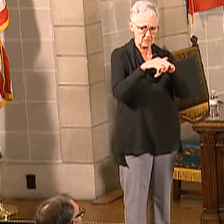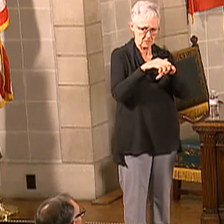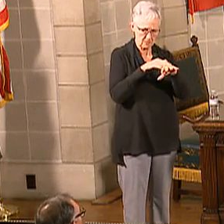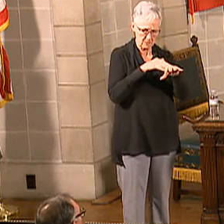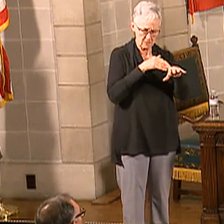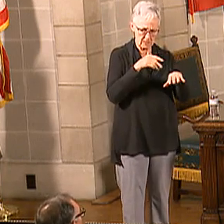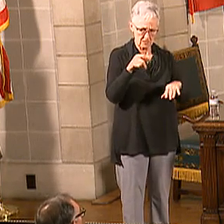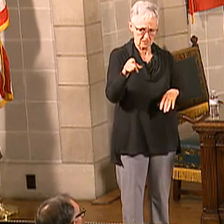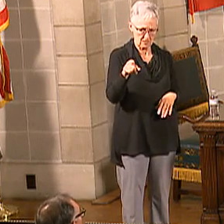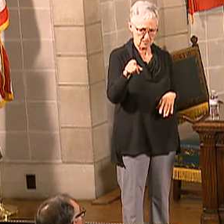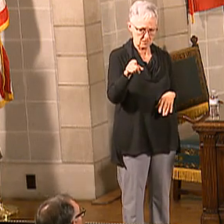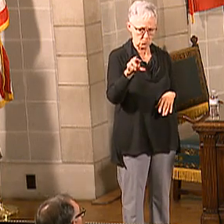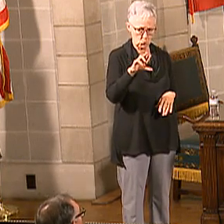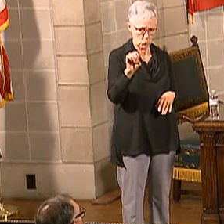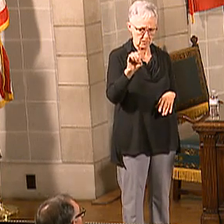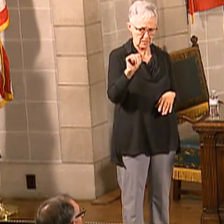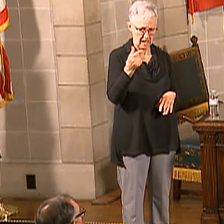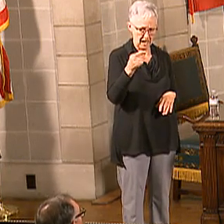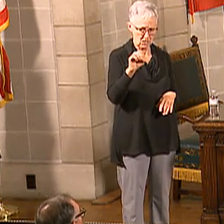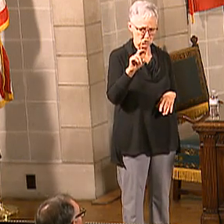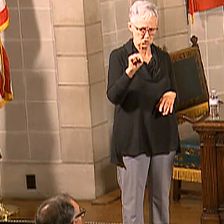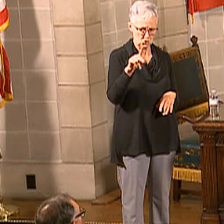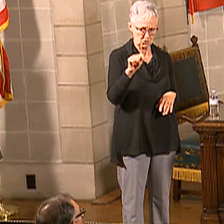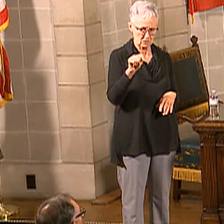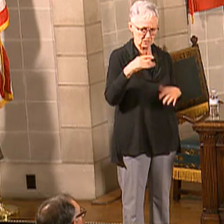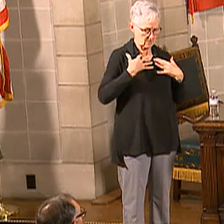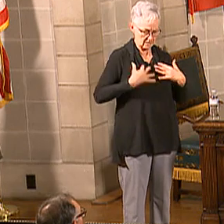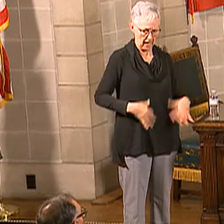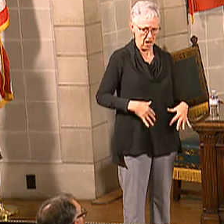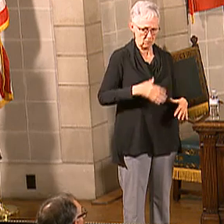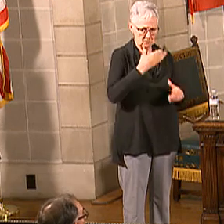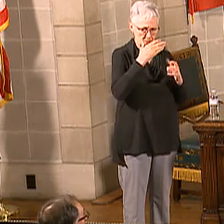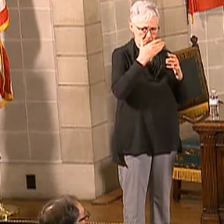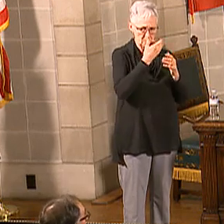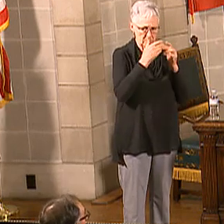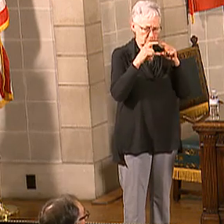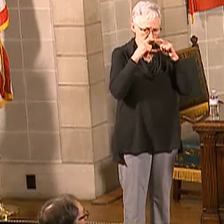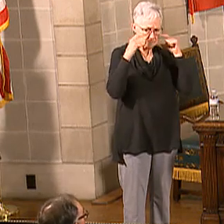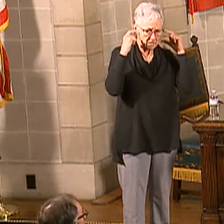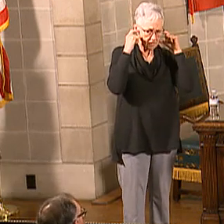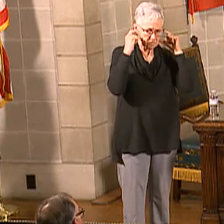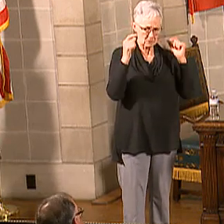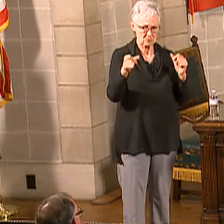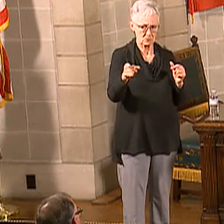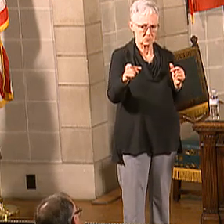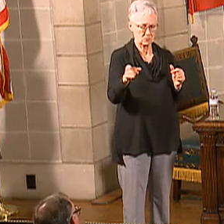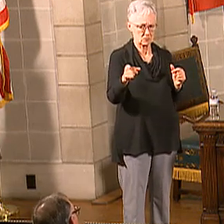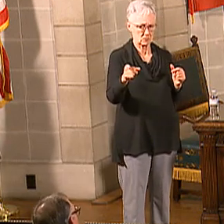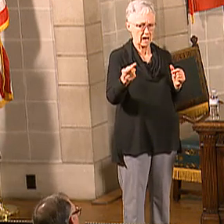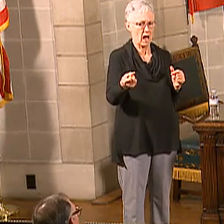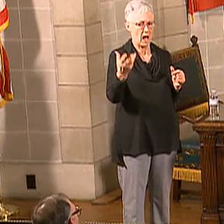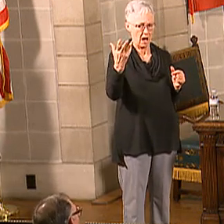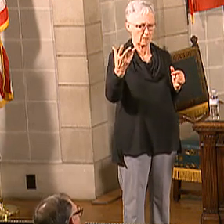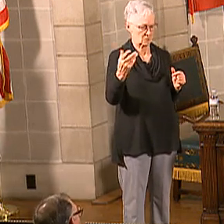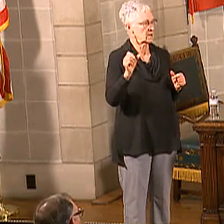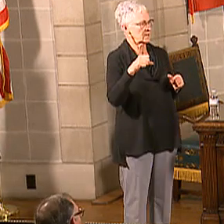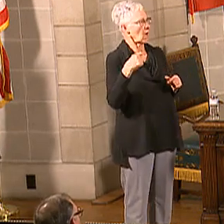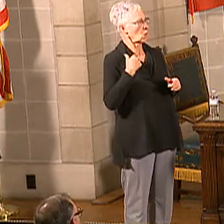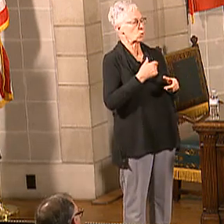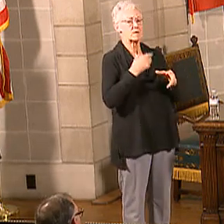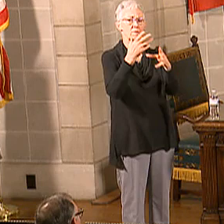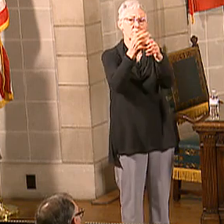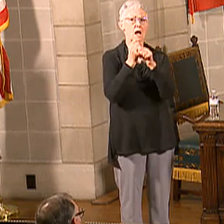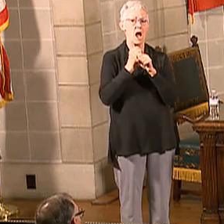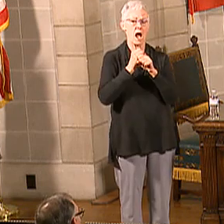For reagents? For PPE, for gowns, masks. Yes, I would say we've received about half. We've received